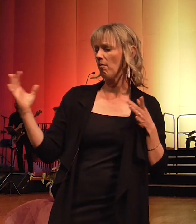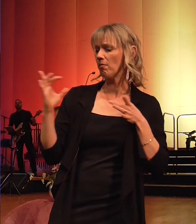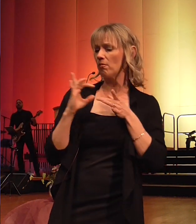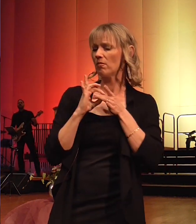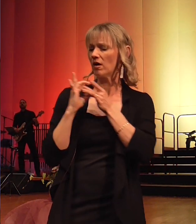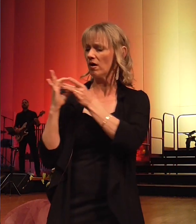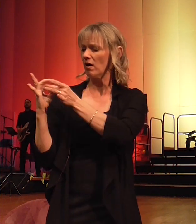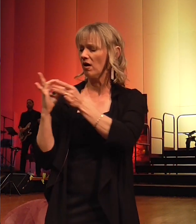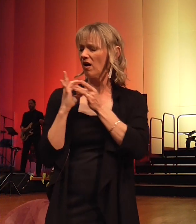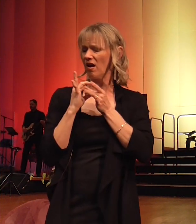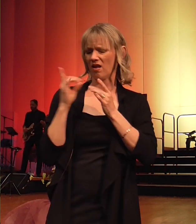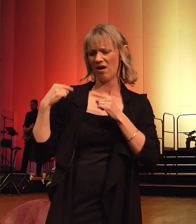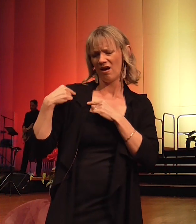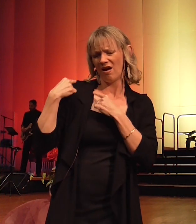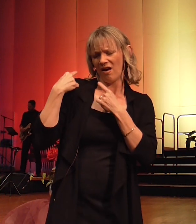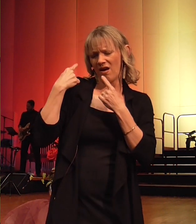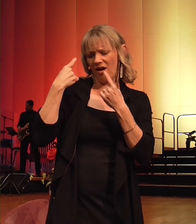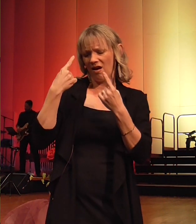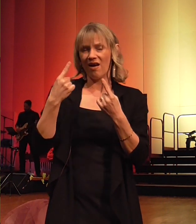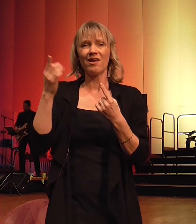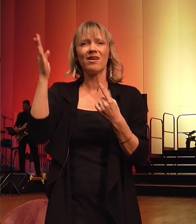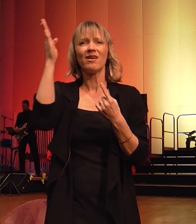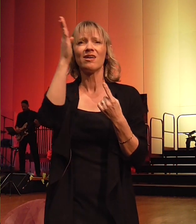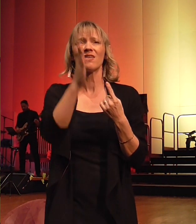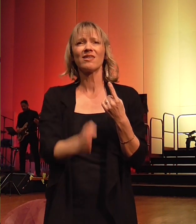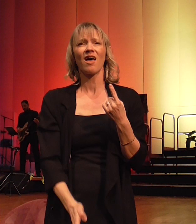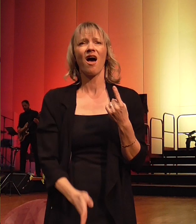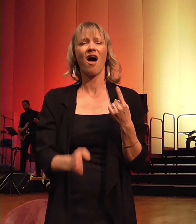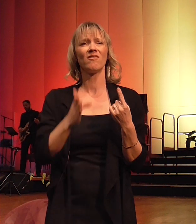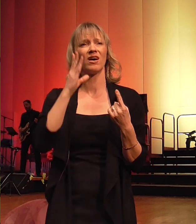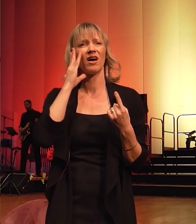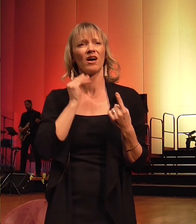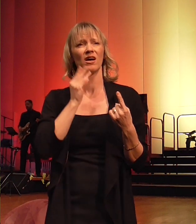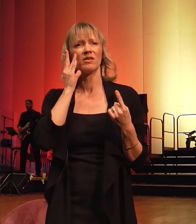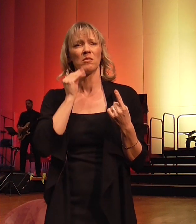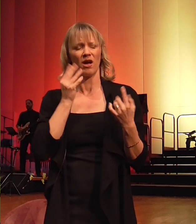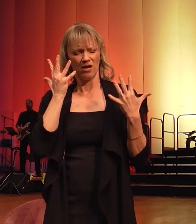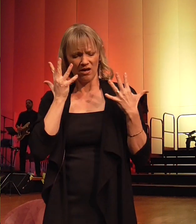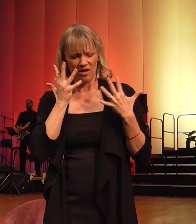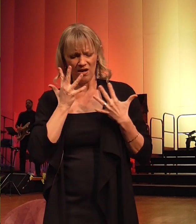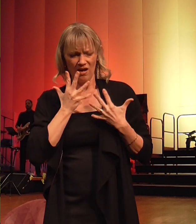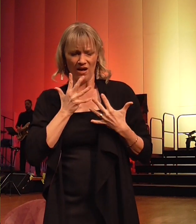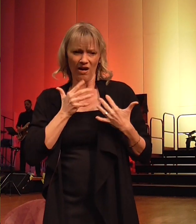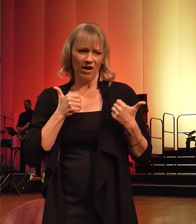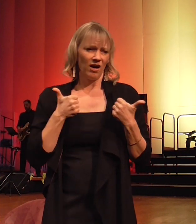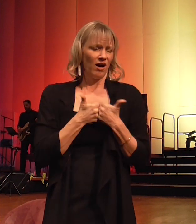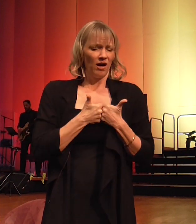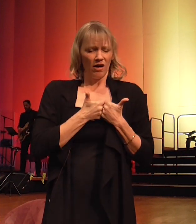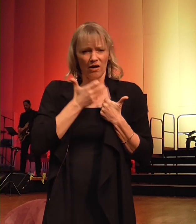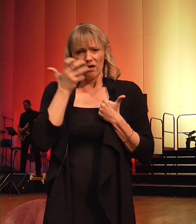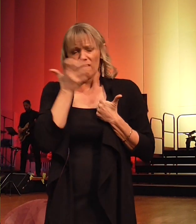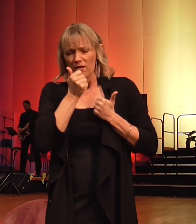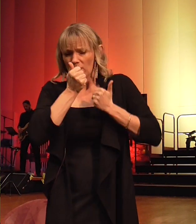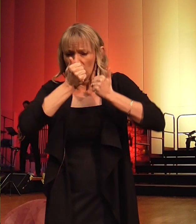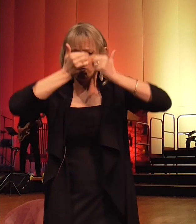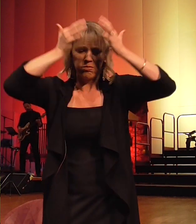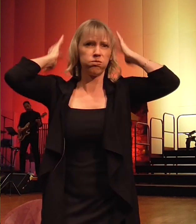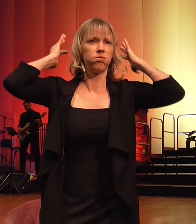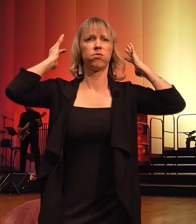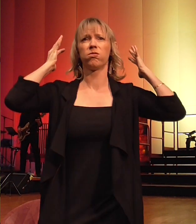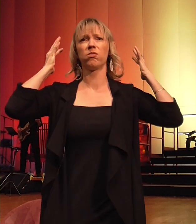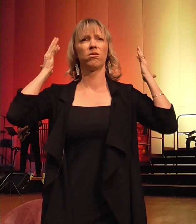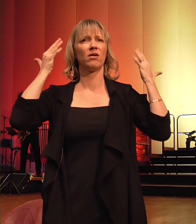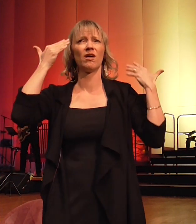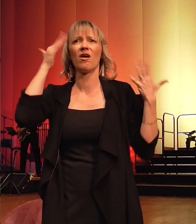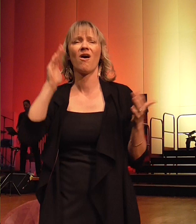I've never been down in such darkness before. It feels bigger than me this